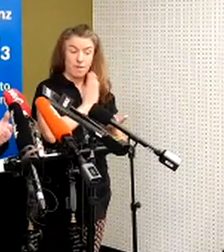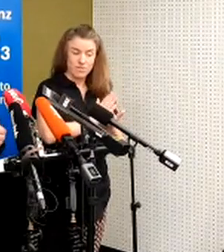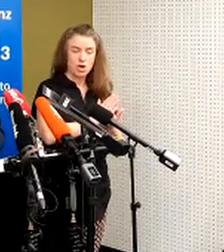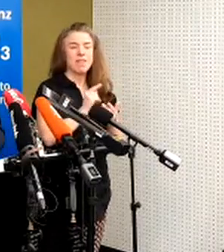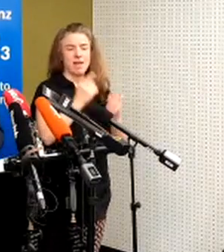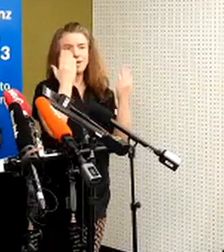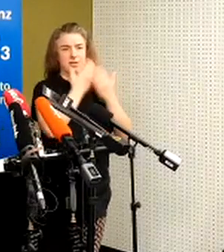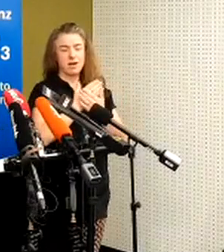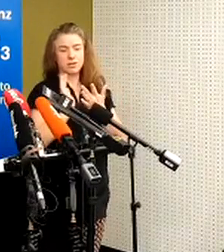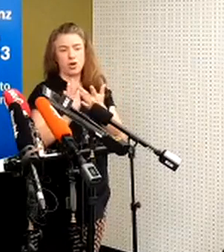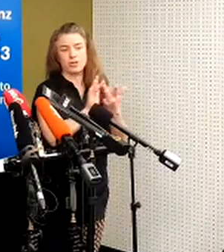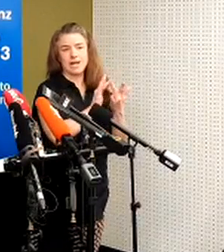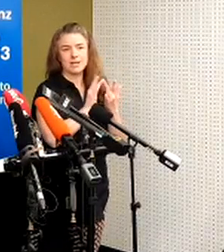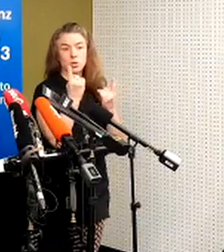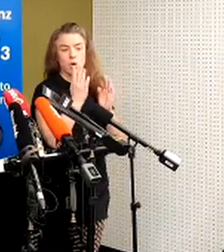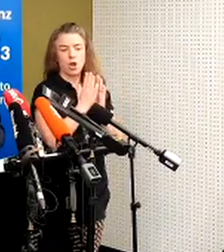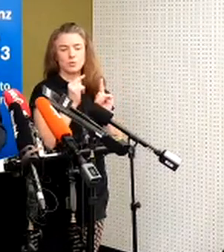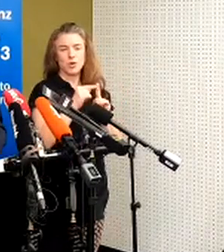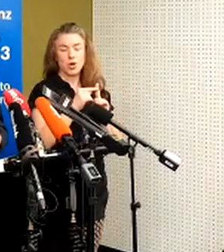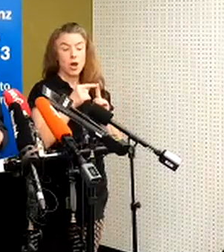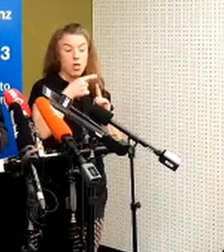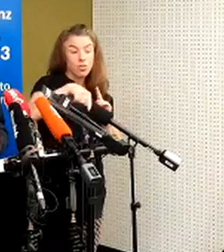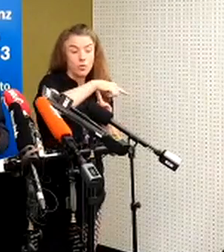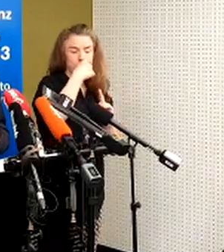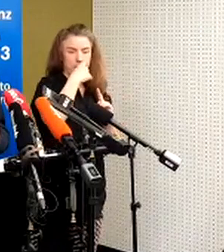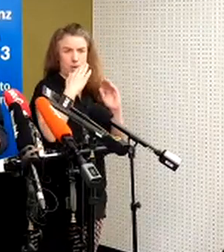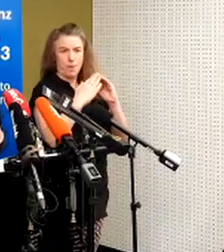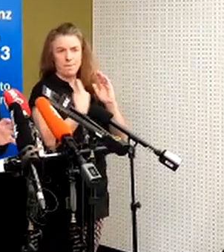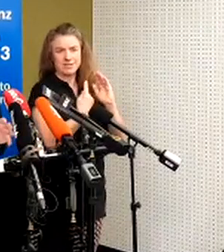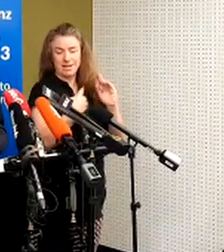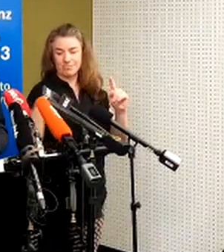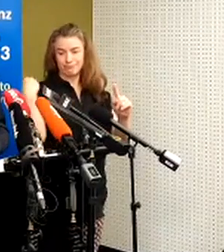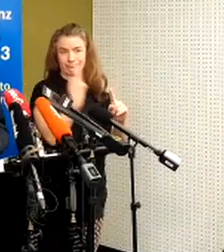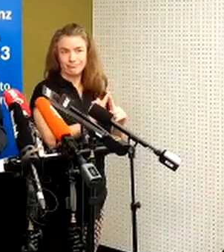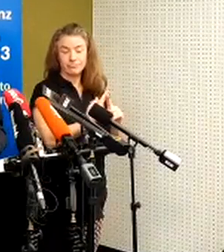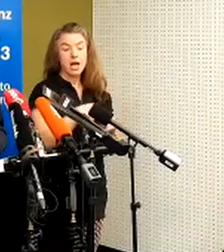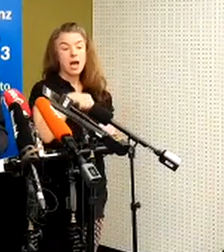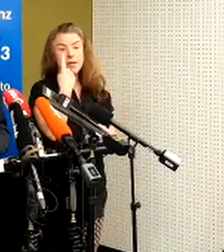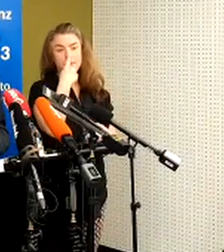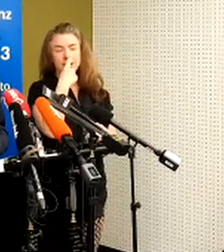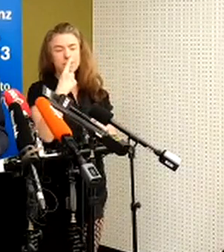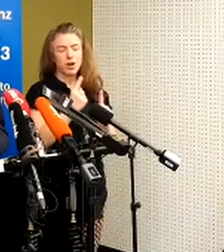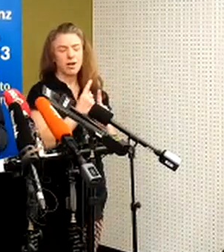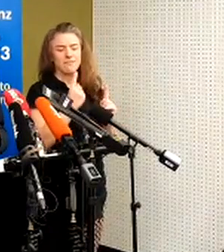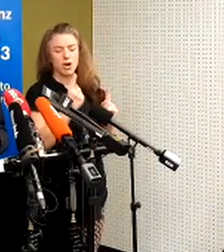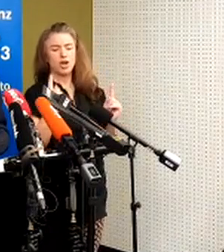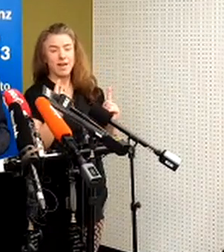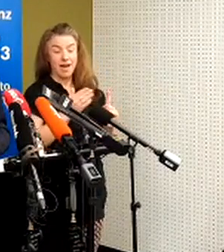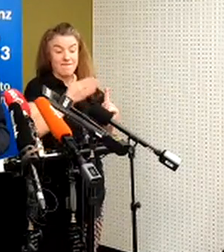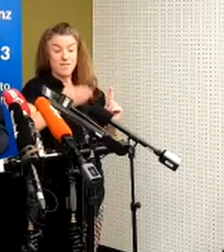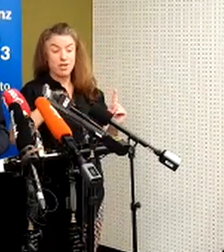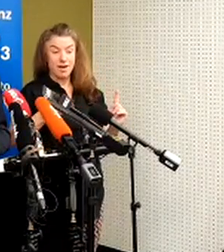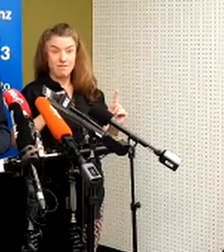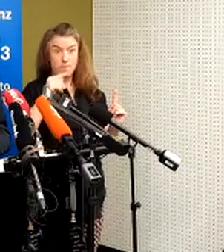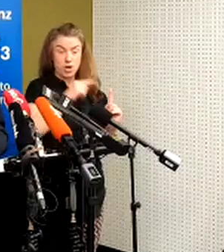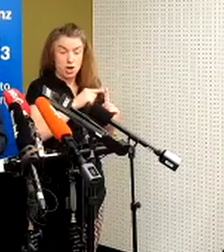those people are in and have been in self-isolation since. We have notified all the other casual contacts since. I expect it's a reasonable number,